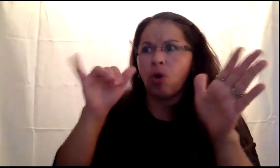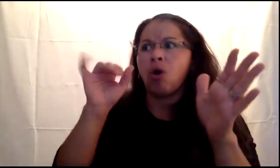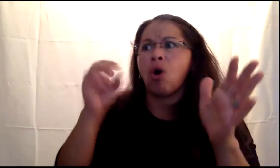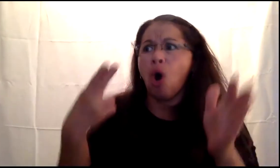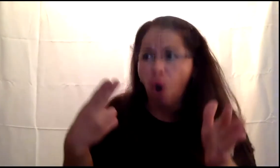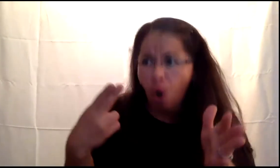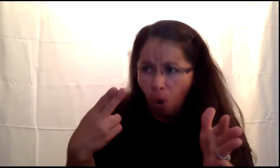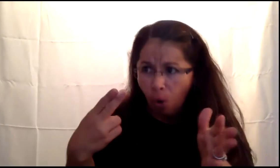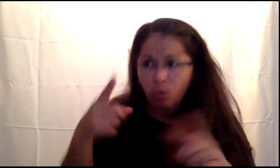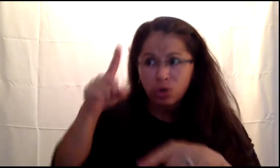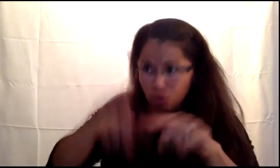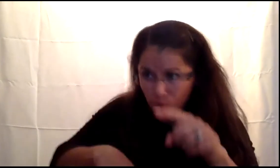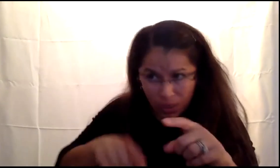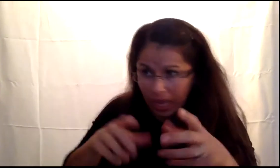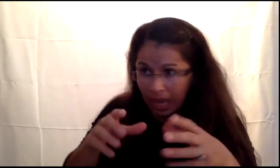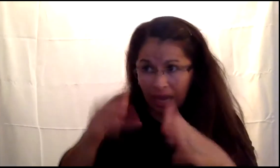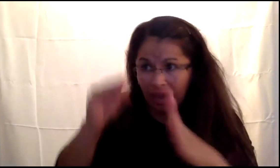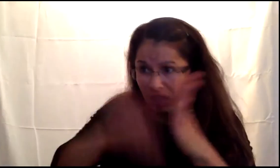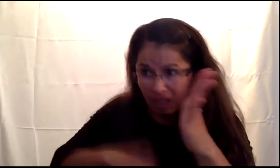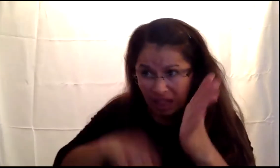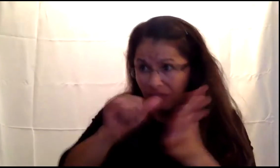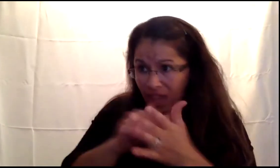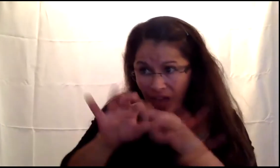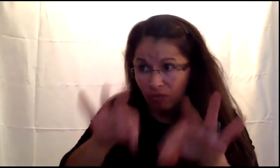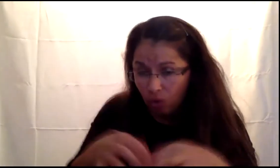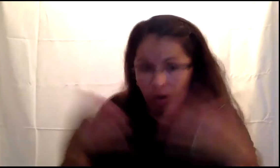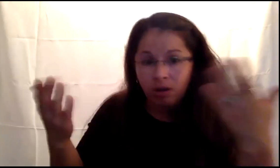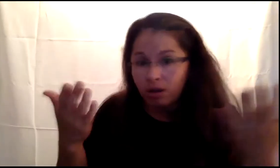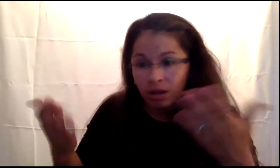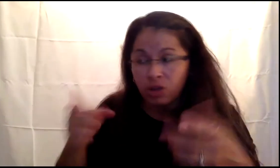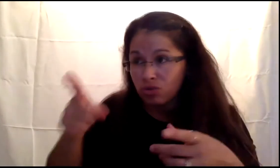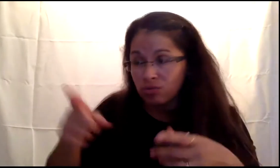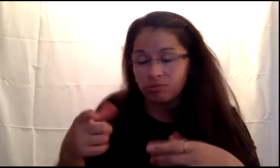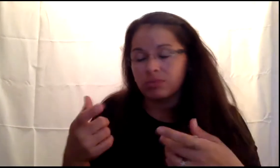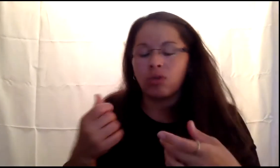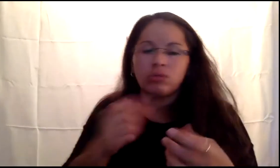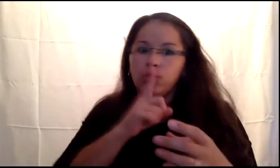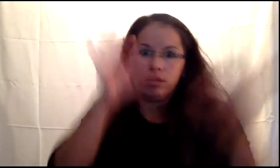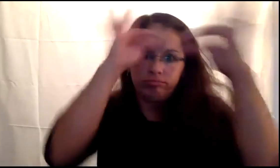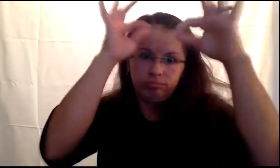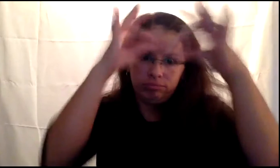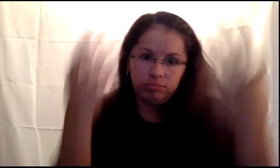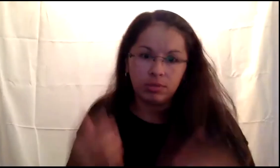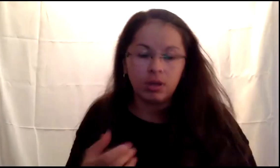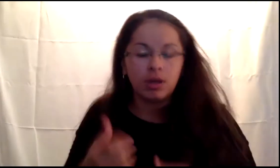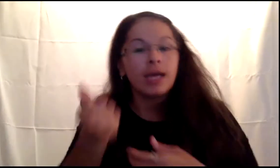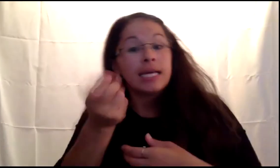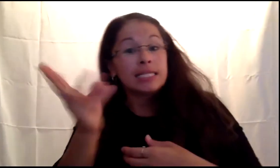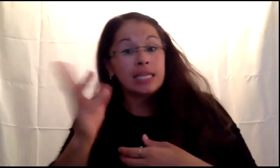or expectations we put in place that may keep people from participating. So I know that several of my students have been very successful with that in college,